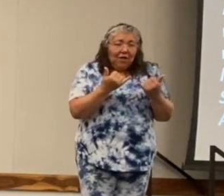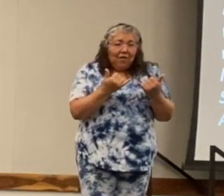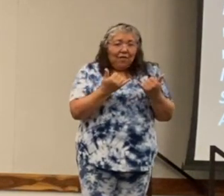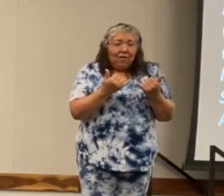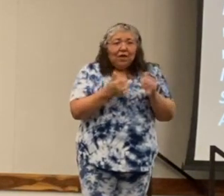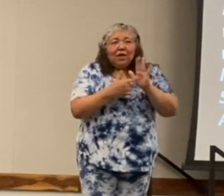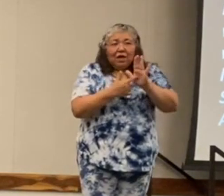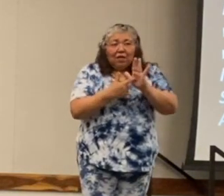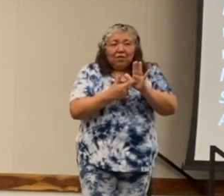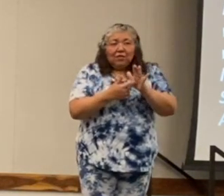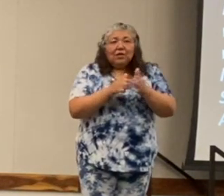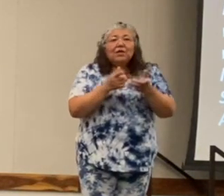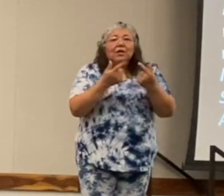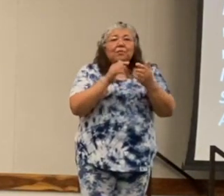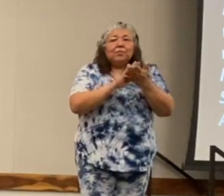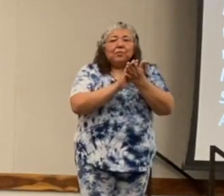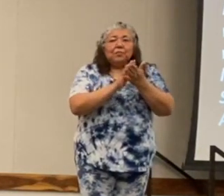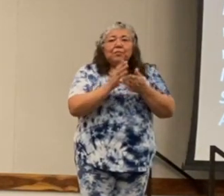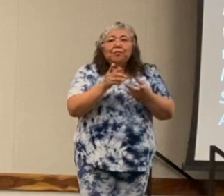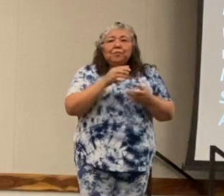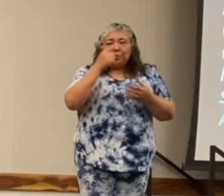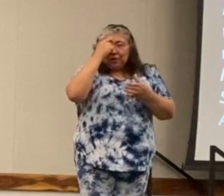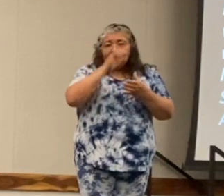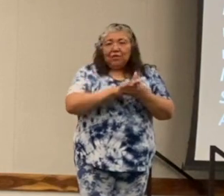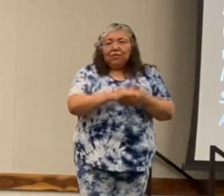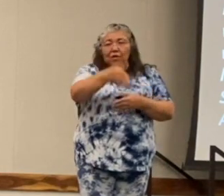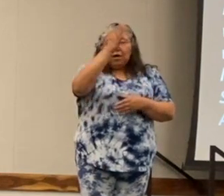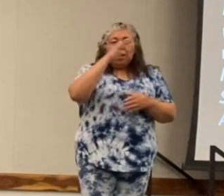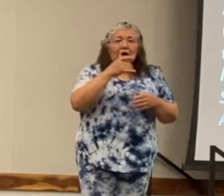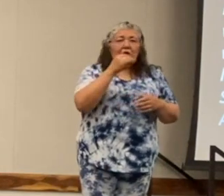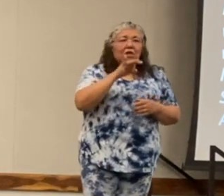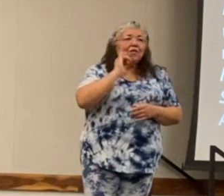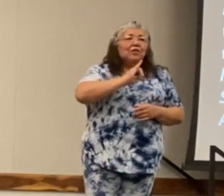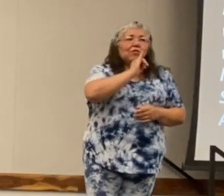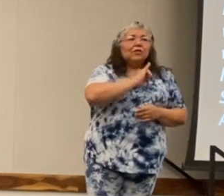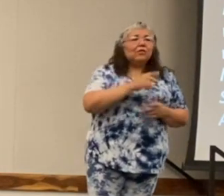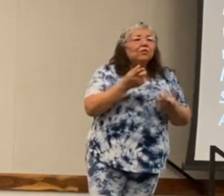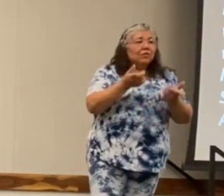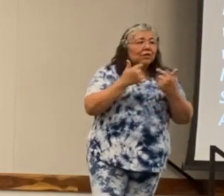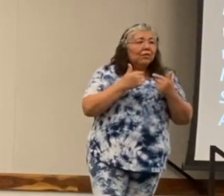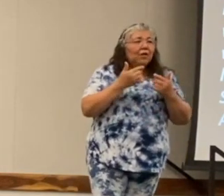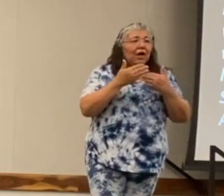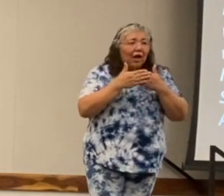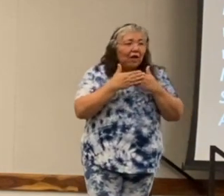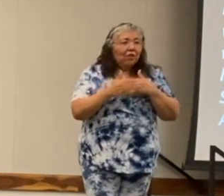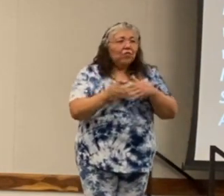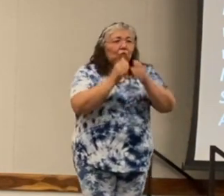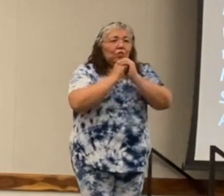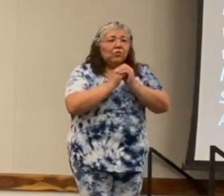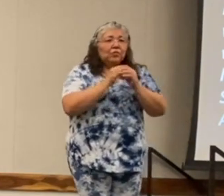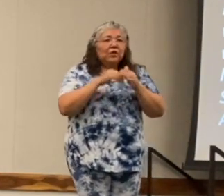obviously come to believe in God of Israel because he was returning home after worship in Jerusalem.